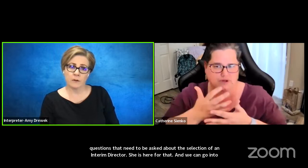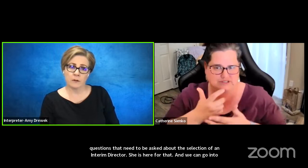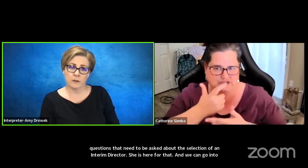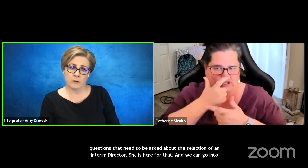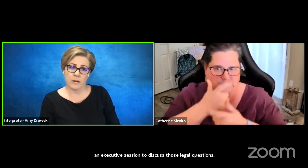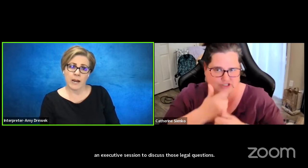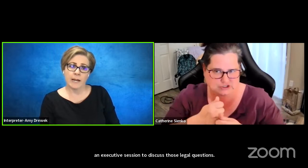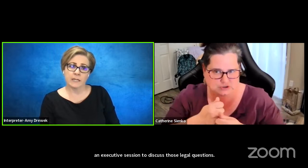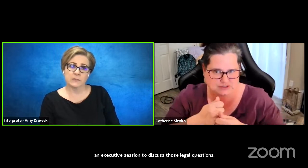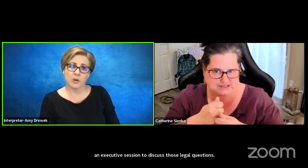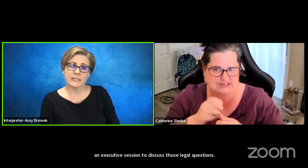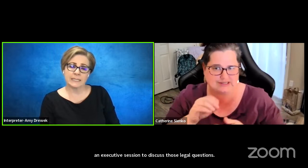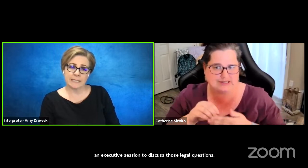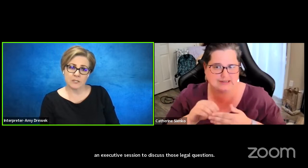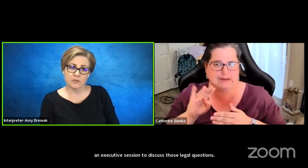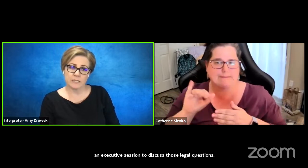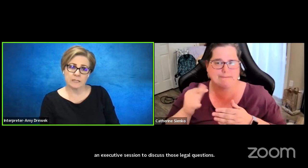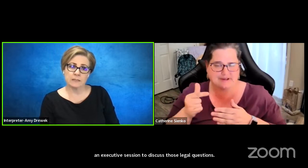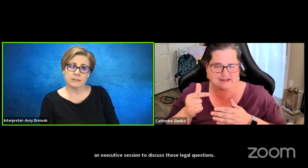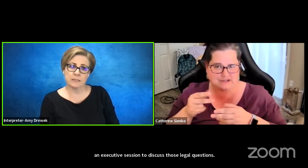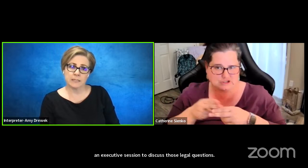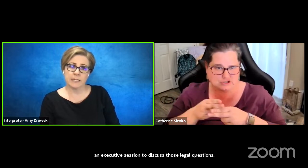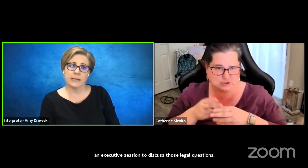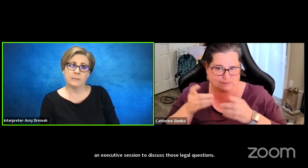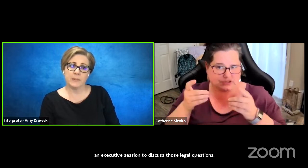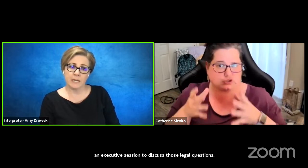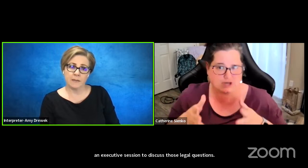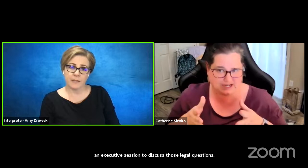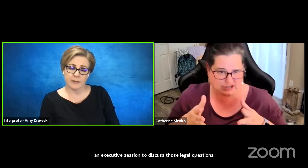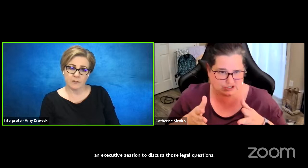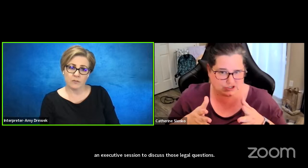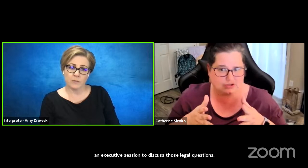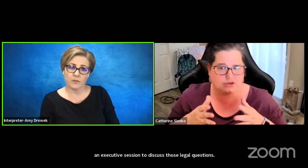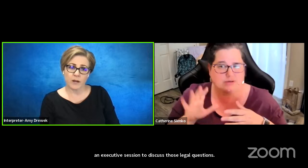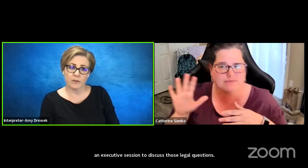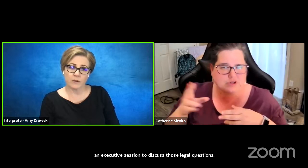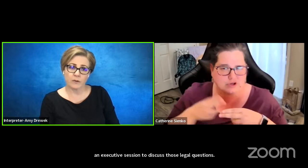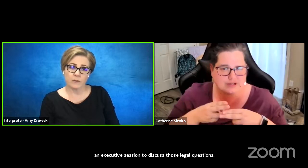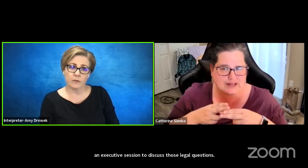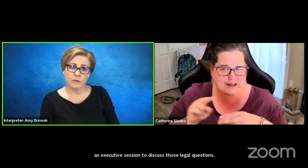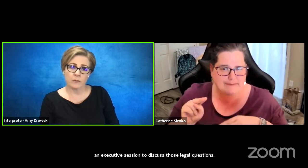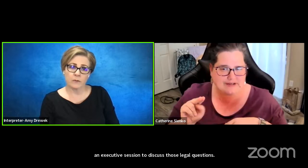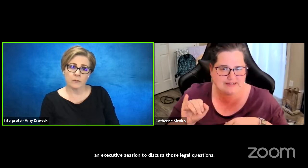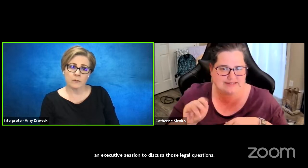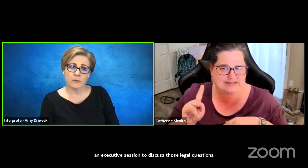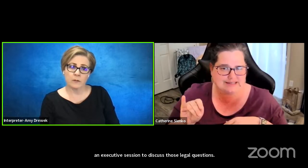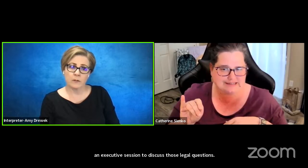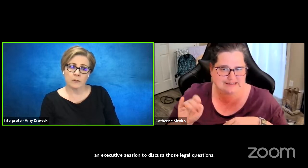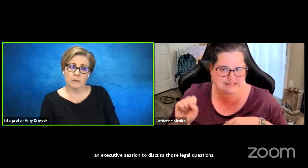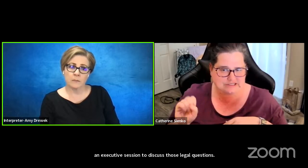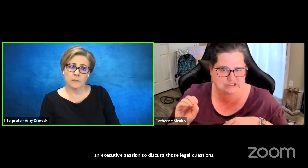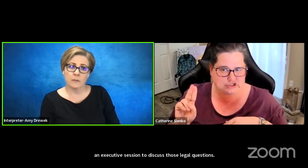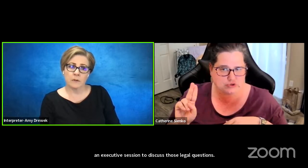forward and expressed interest in being the interim director.